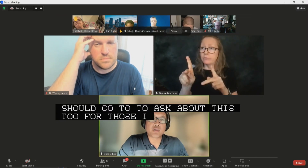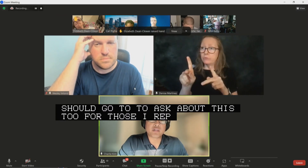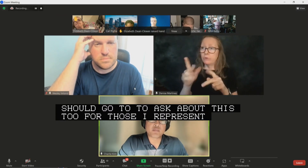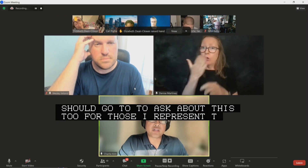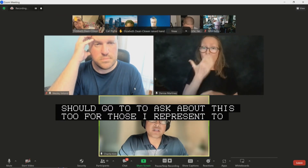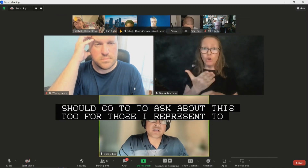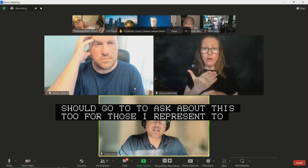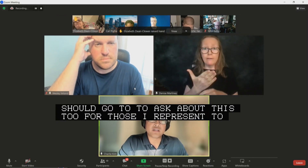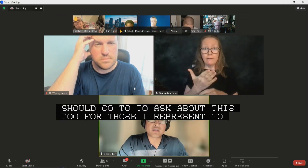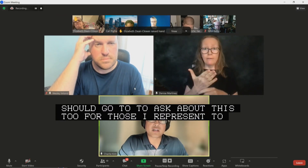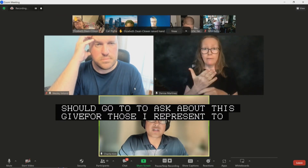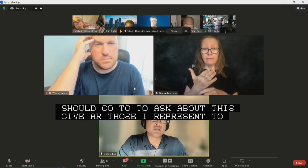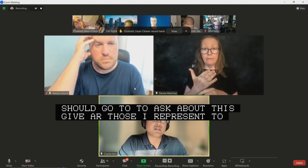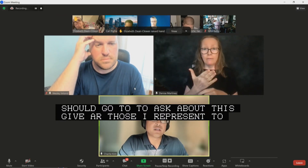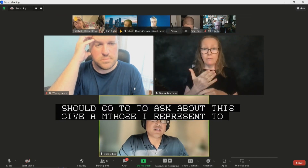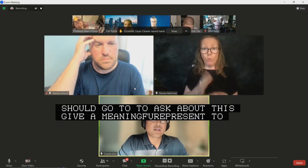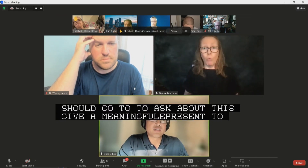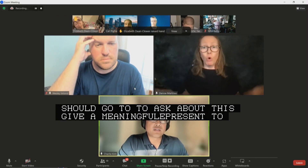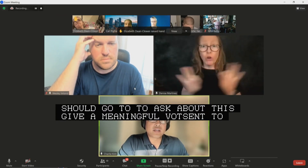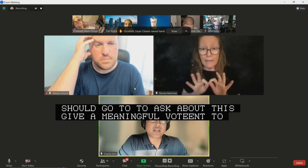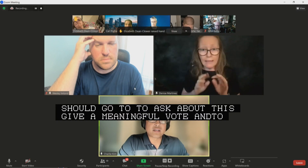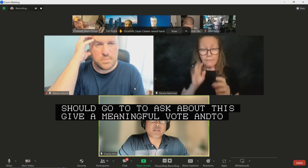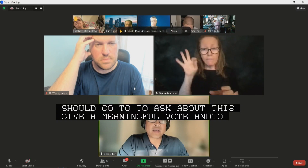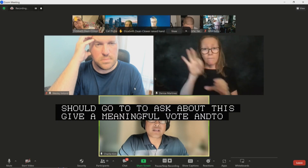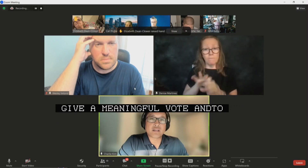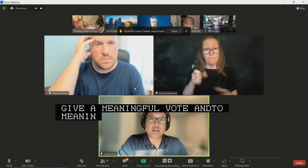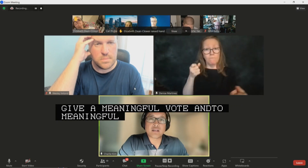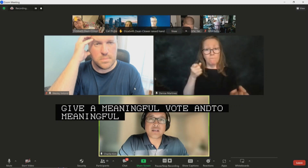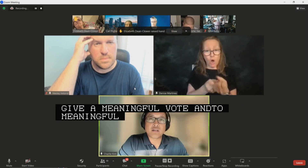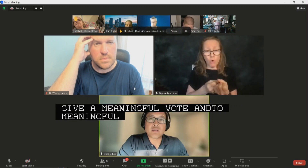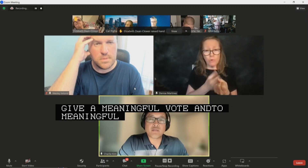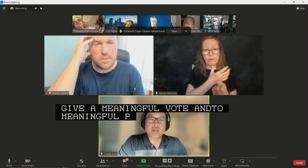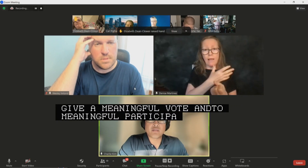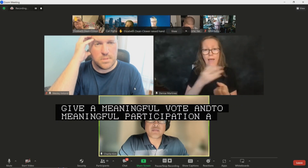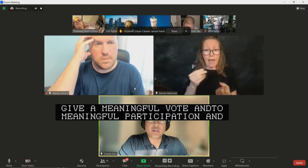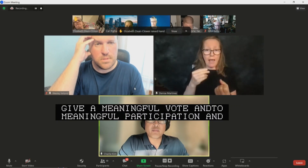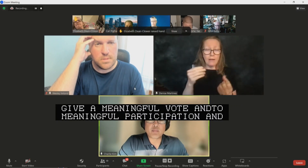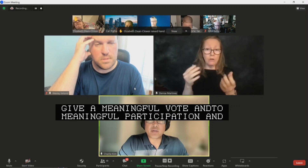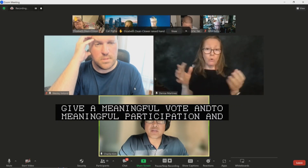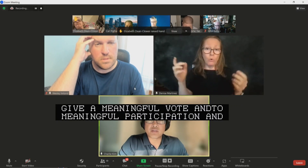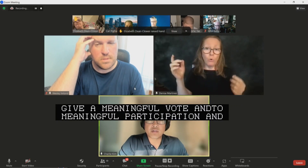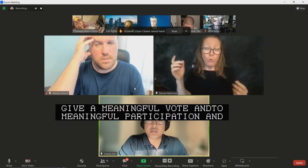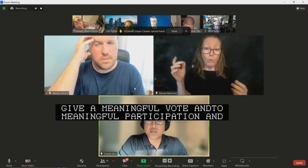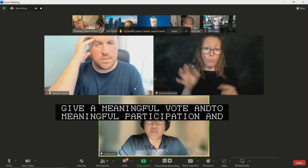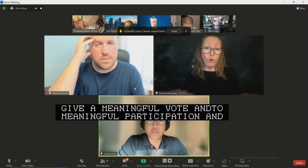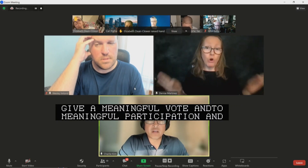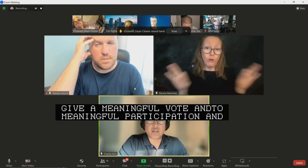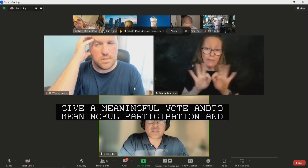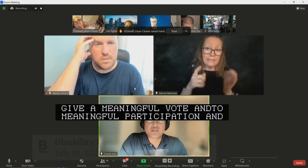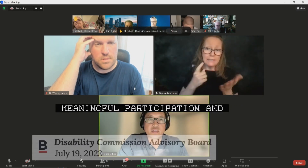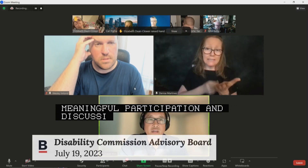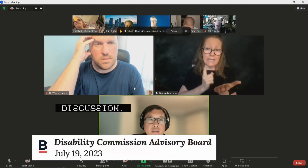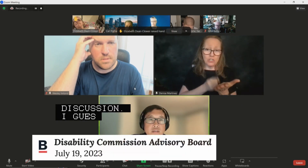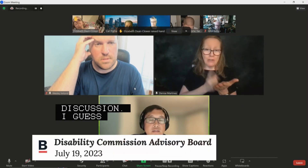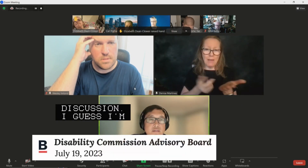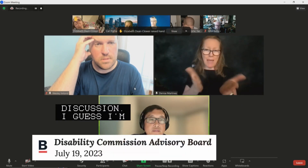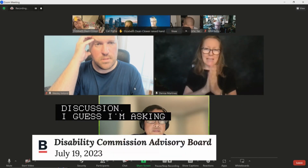meaningful participation in discussion. That's, I guess I'm asking that here of my peers also and